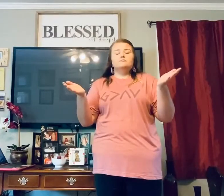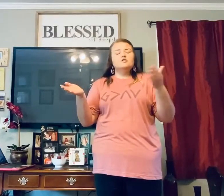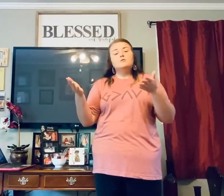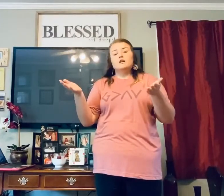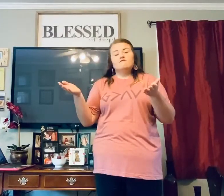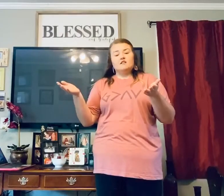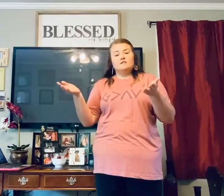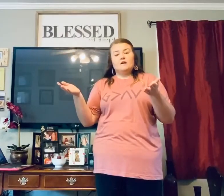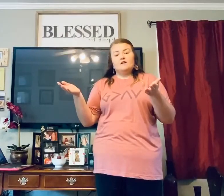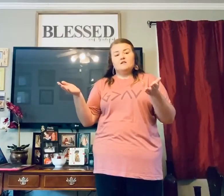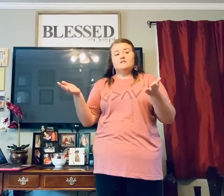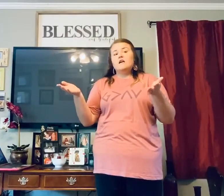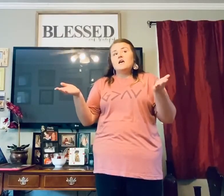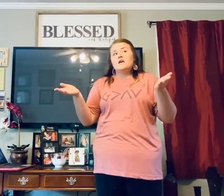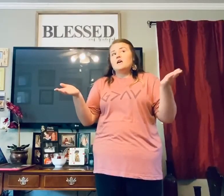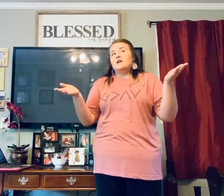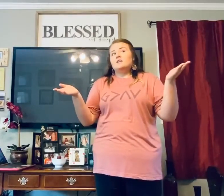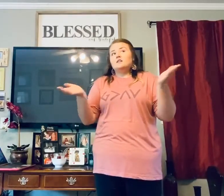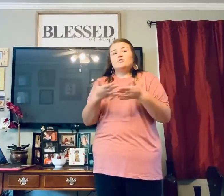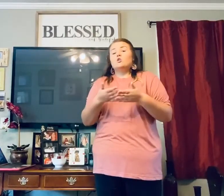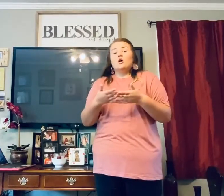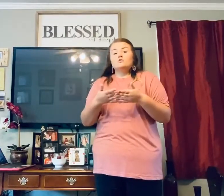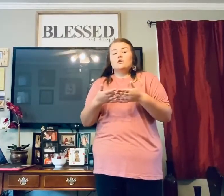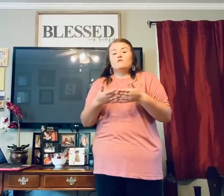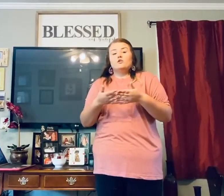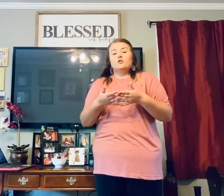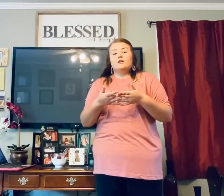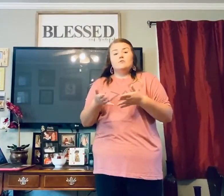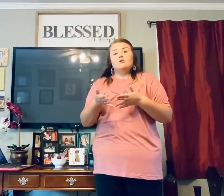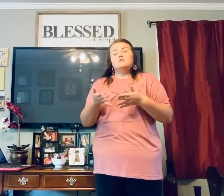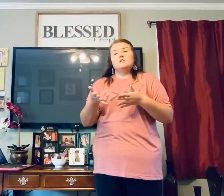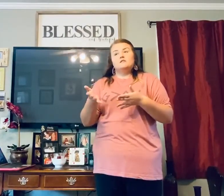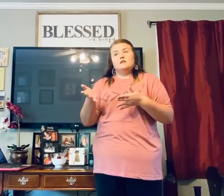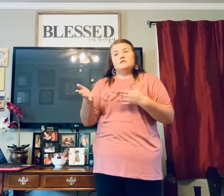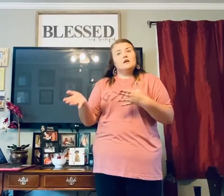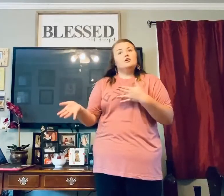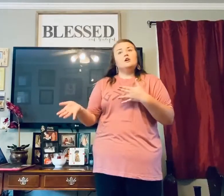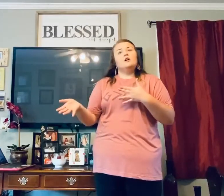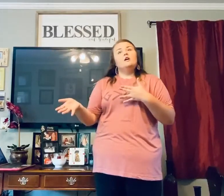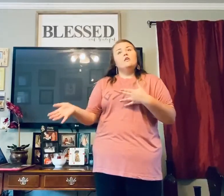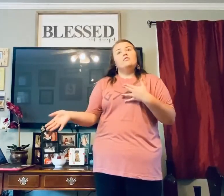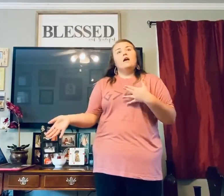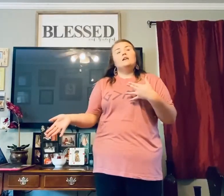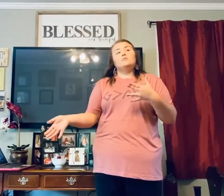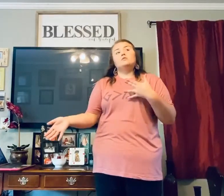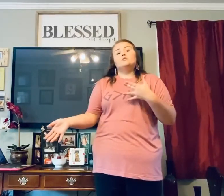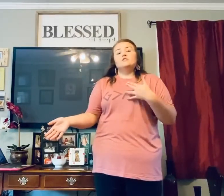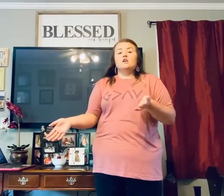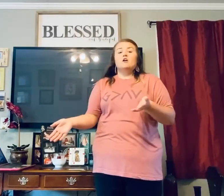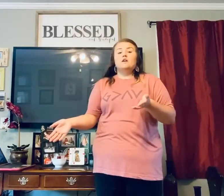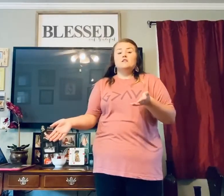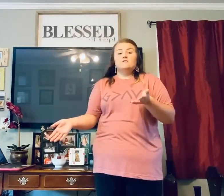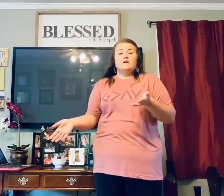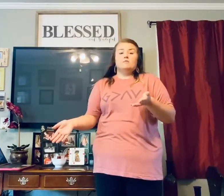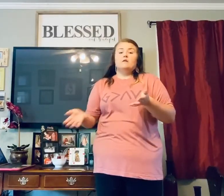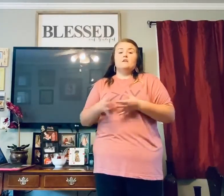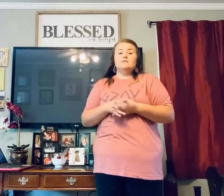two unaffected parents, and during the crossover and meiosis, etc., they can produce a child that is affected by Rett